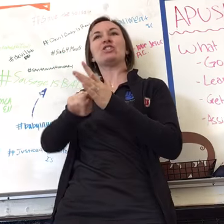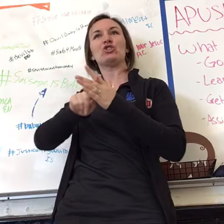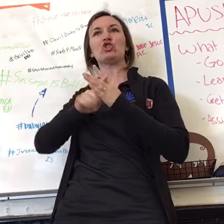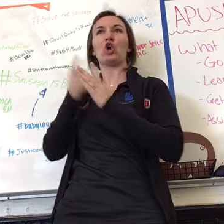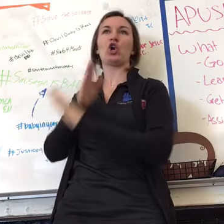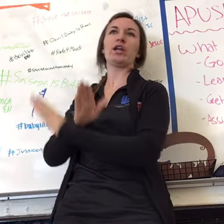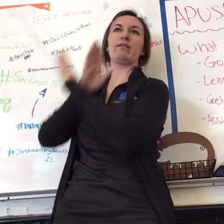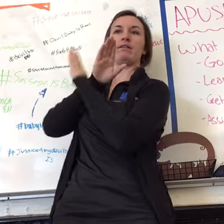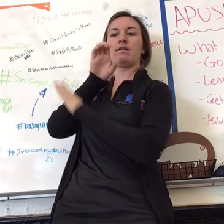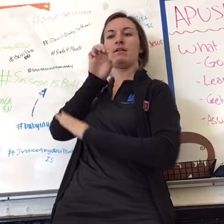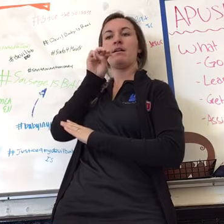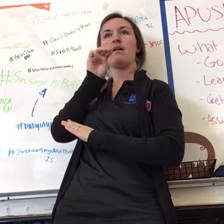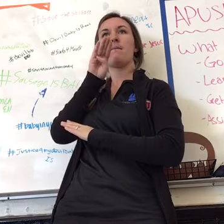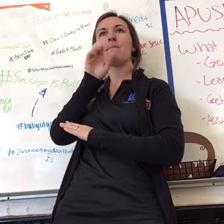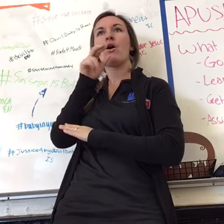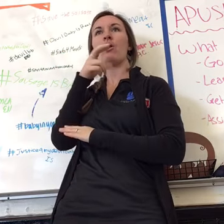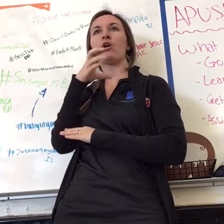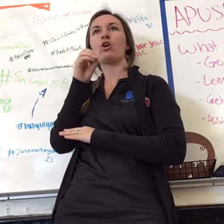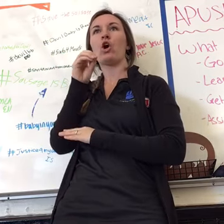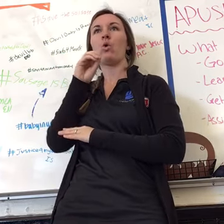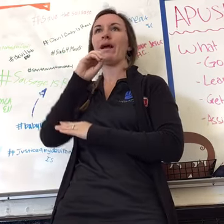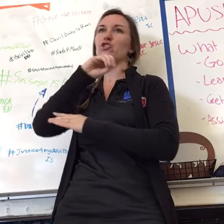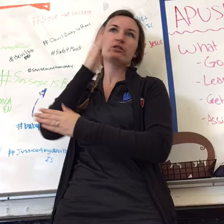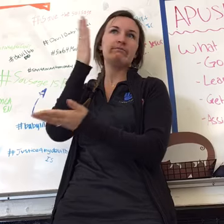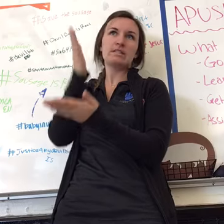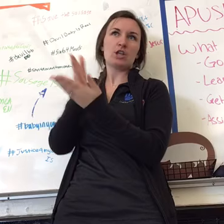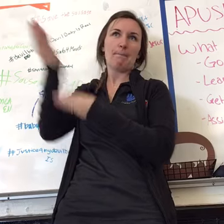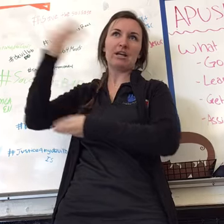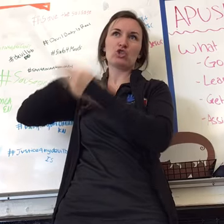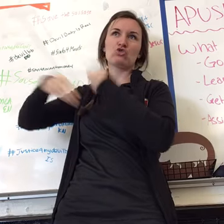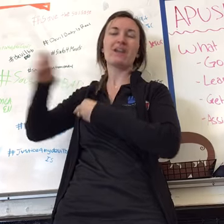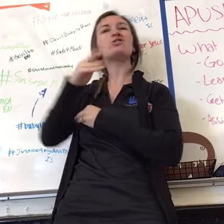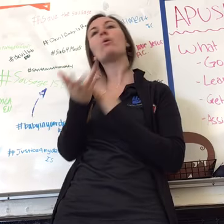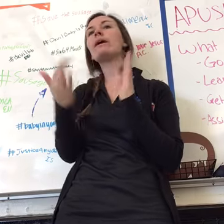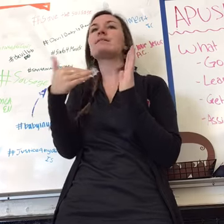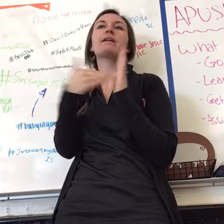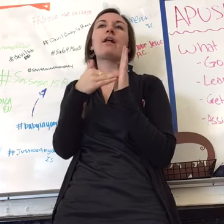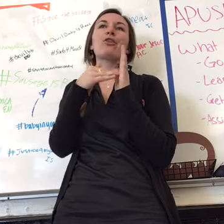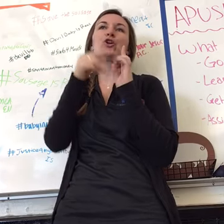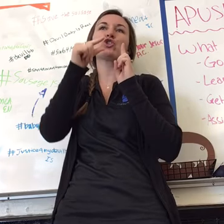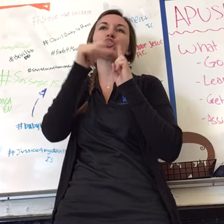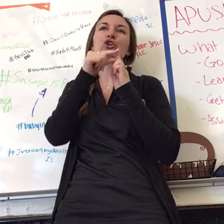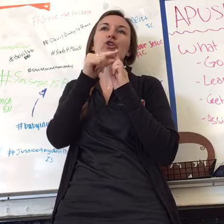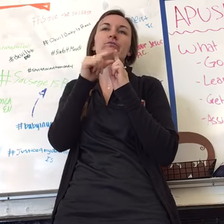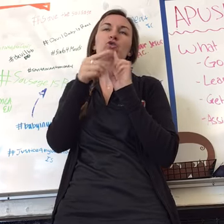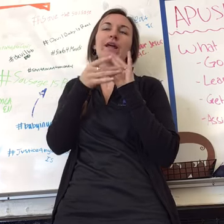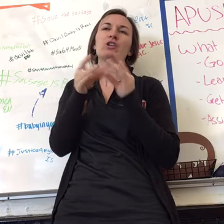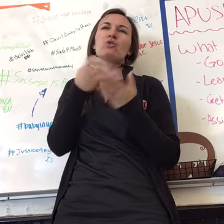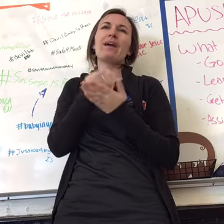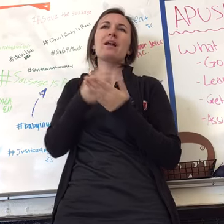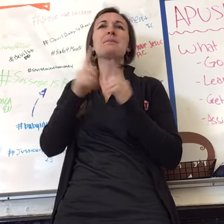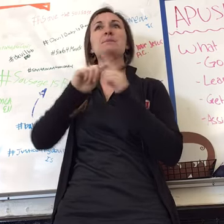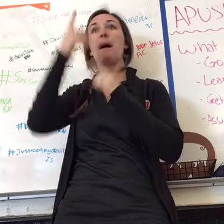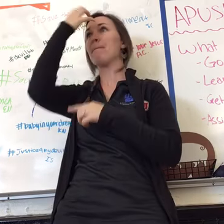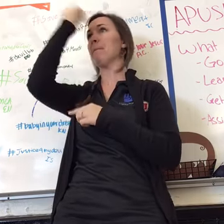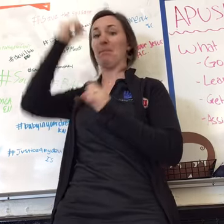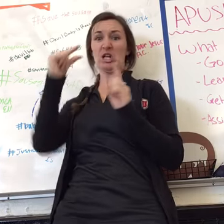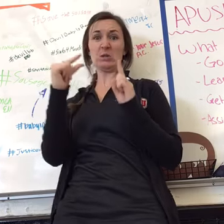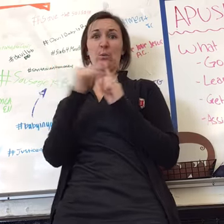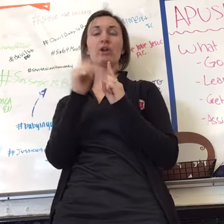of trade. So this is just another economic. You don't necessarily need to know the term itself. You need to more know the general idea of cutting